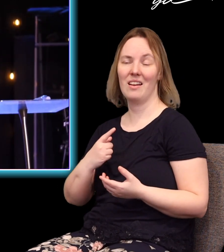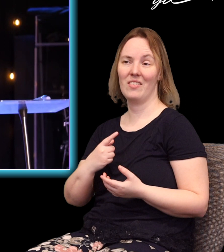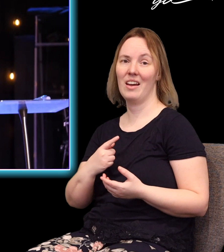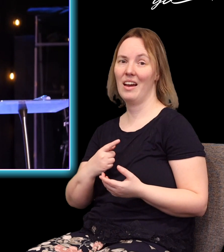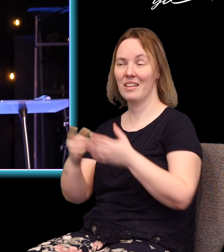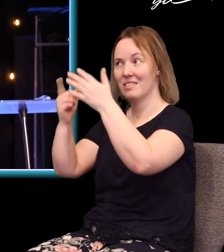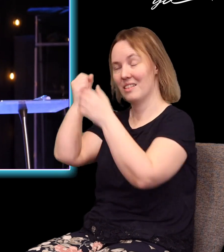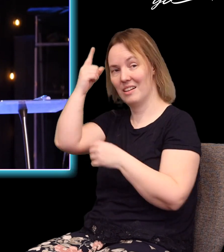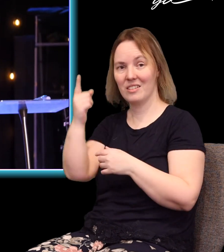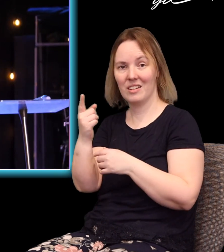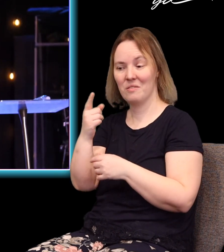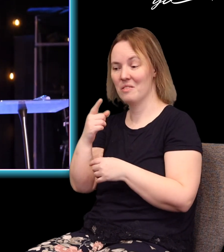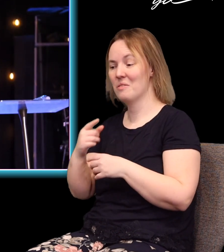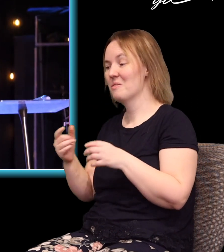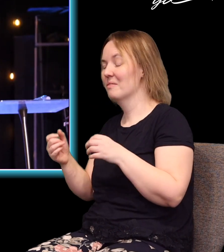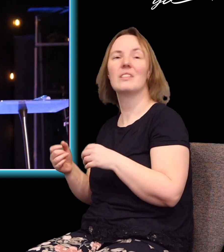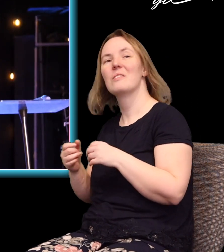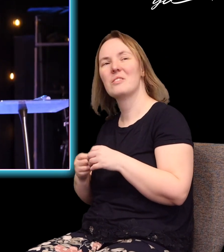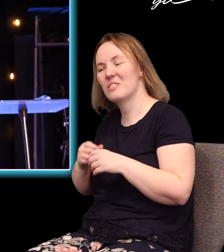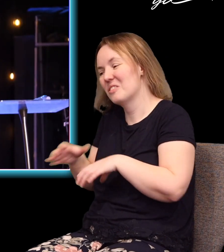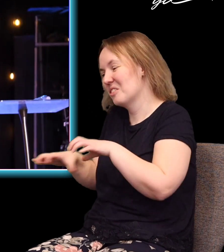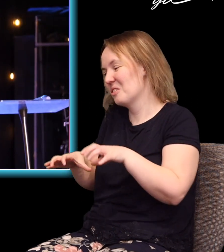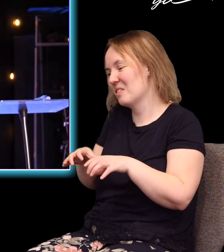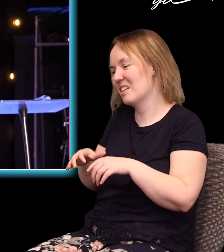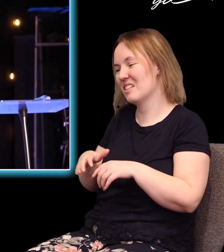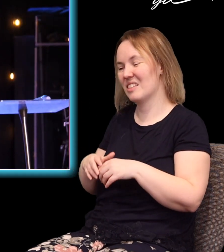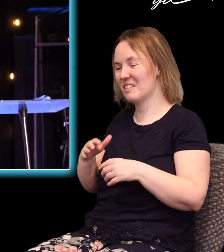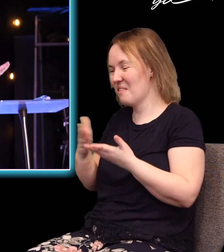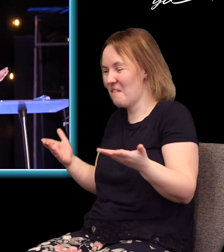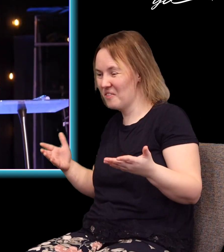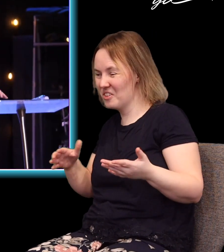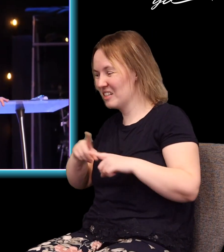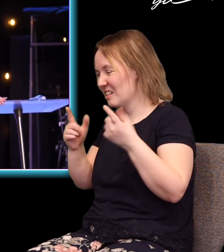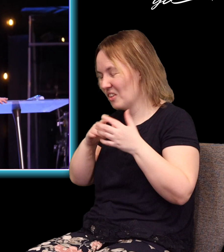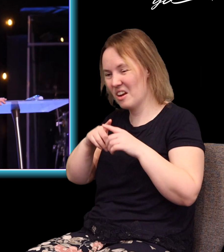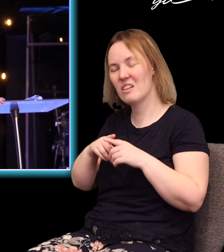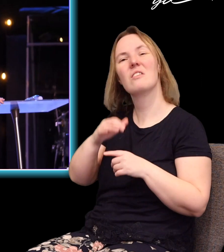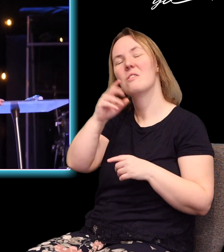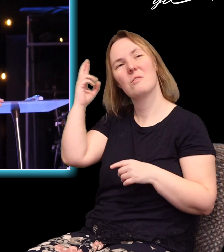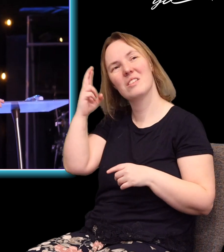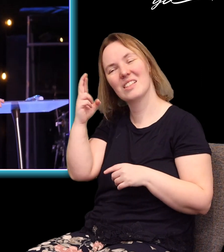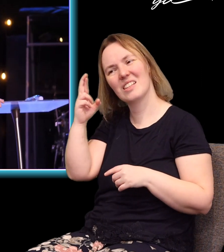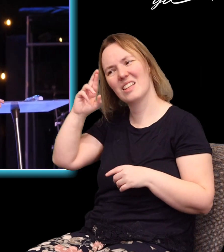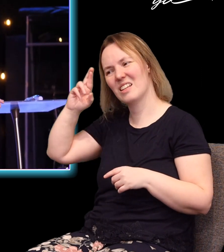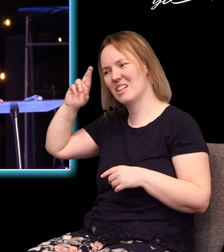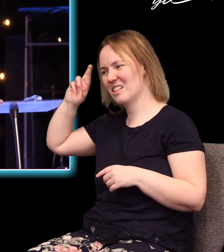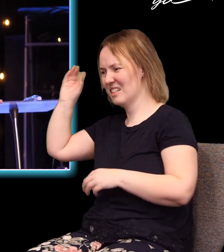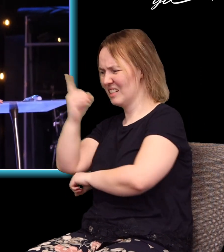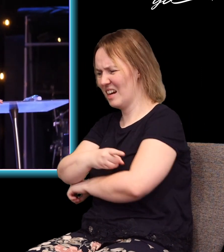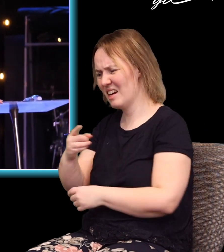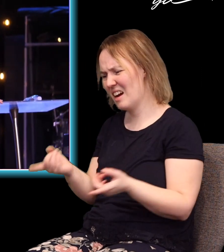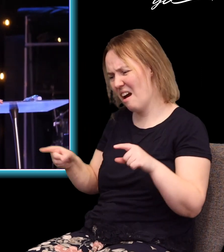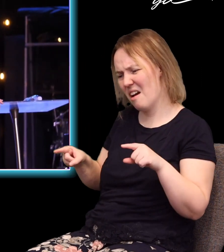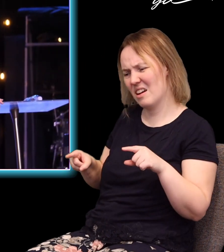revelation, you know, hanging with a certain crowd or doing certain things for different reasons, trying to be cool or accept it, whatever. And the day just kind of comes, you realize,